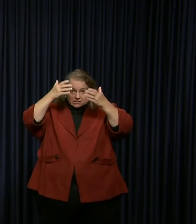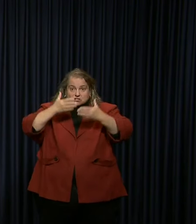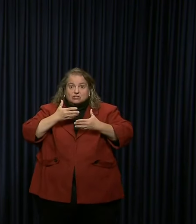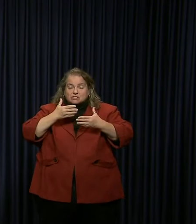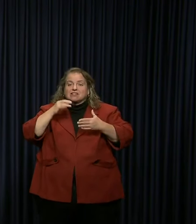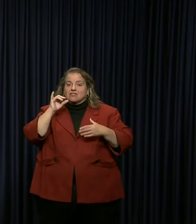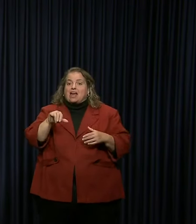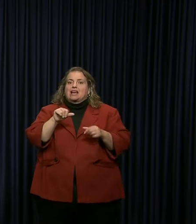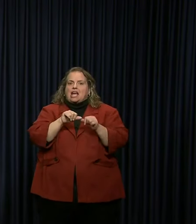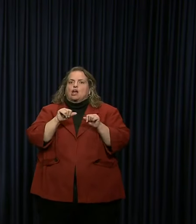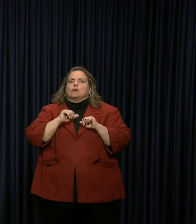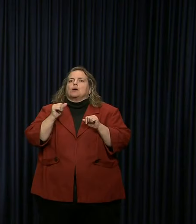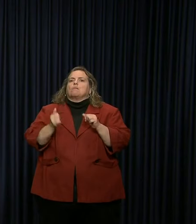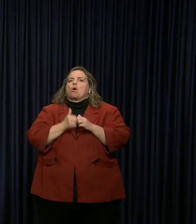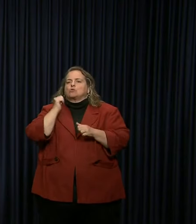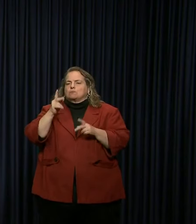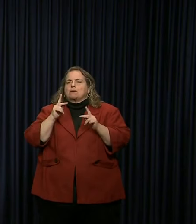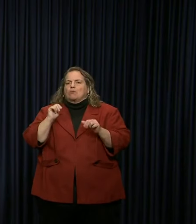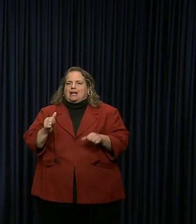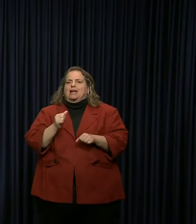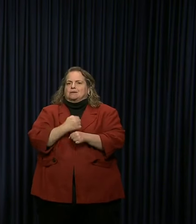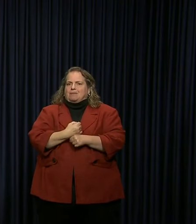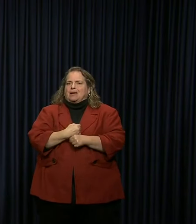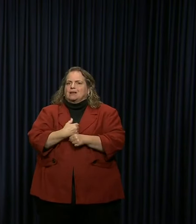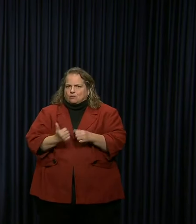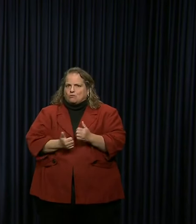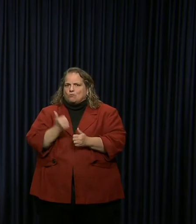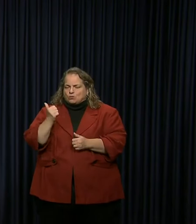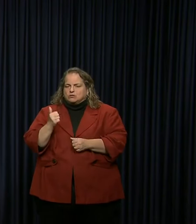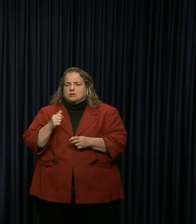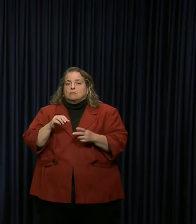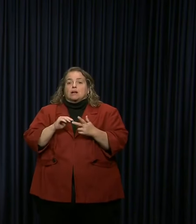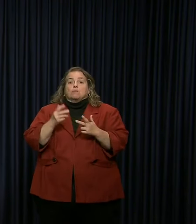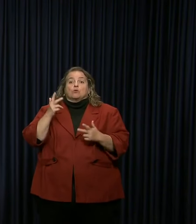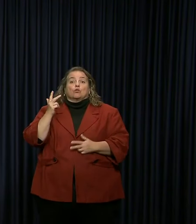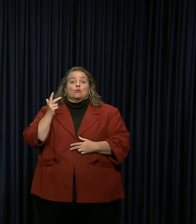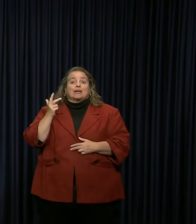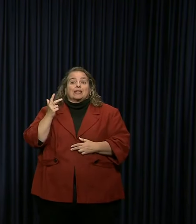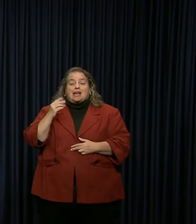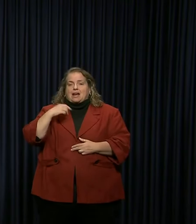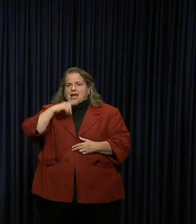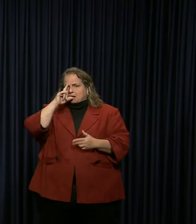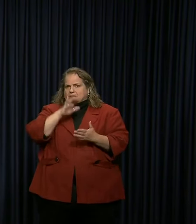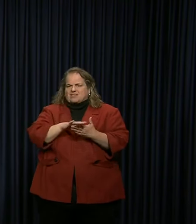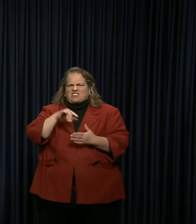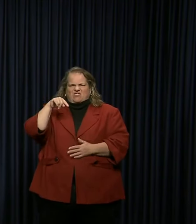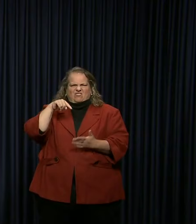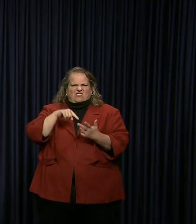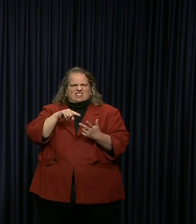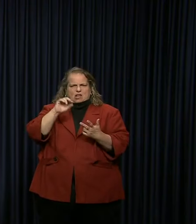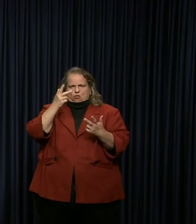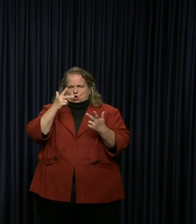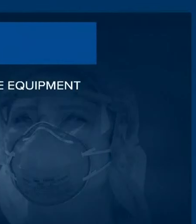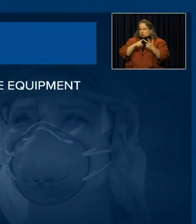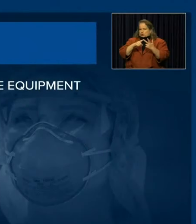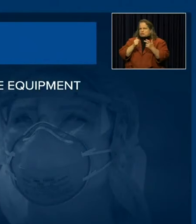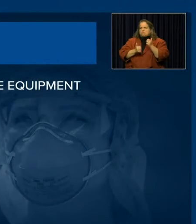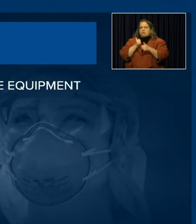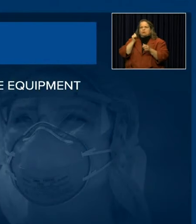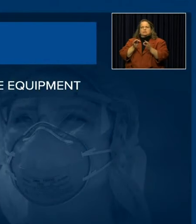the most, that's our manufacturing capacity. But number 3, and I believe that this has been some of the most